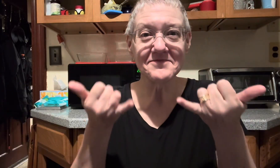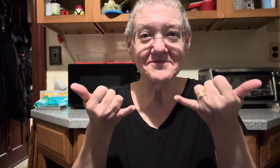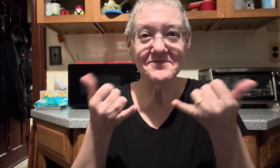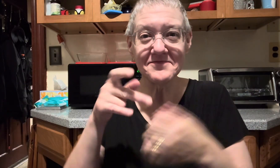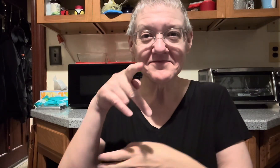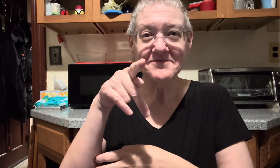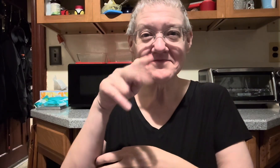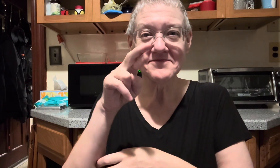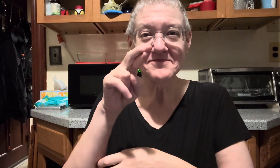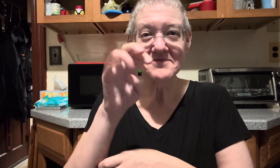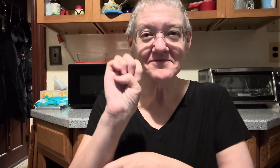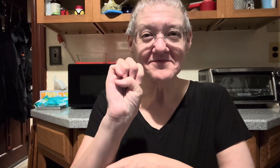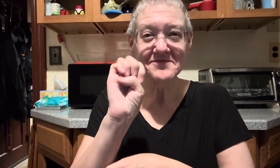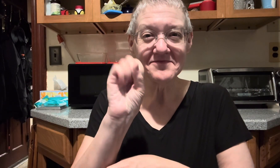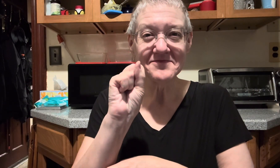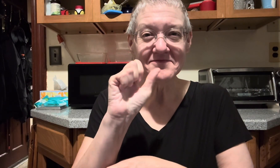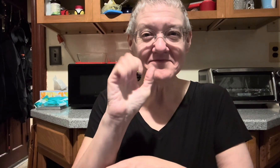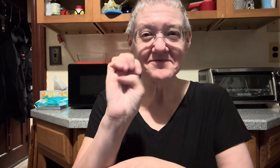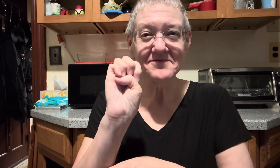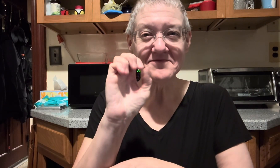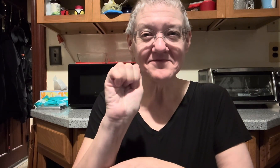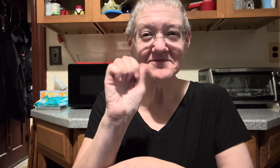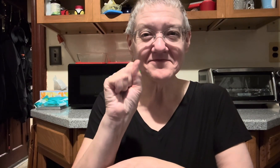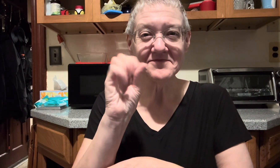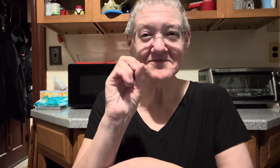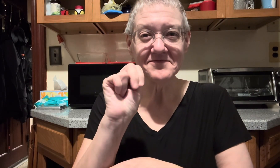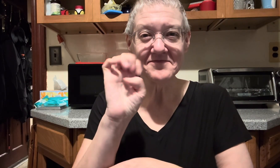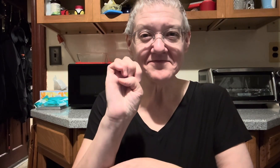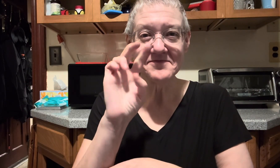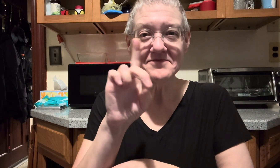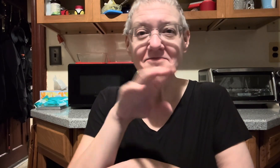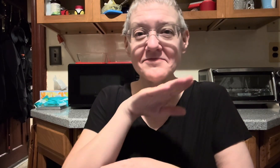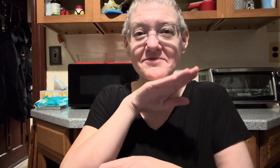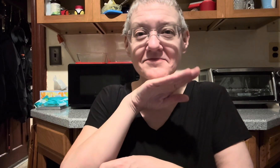Now let's look at pre-seasoned pork tenderloin.